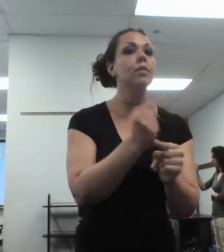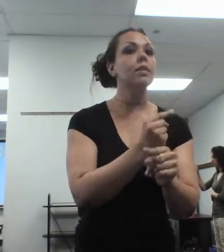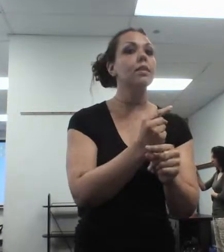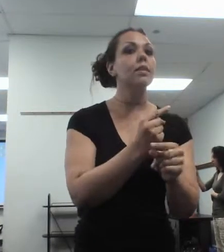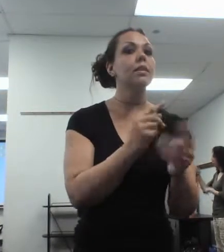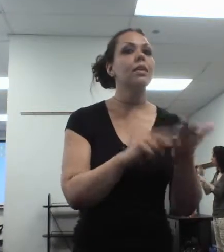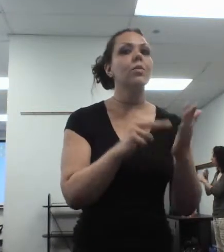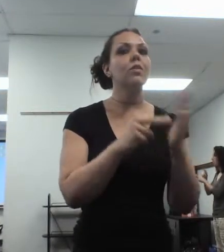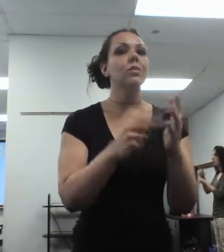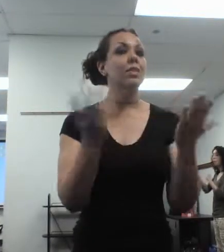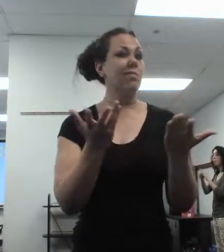No